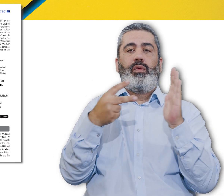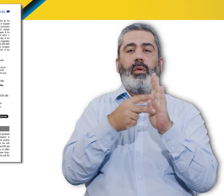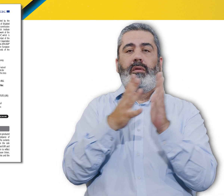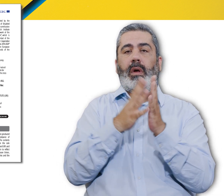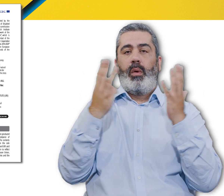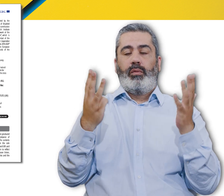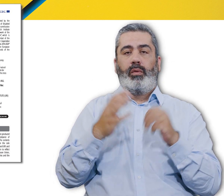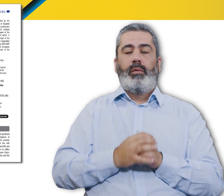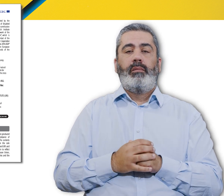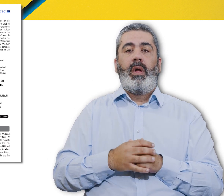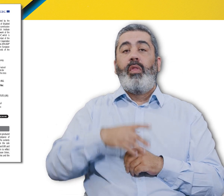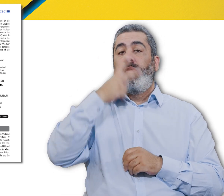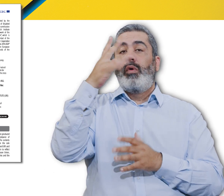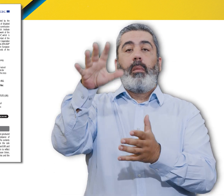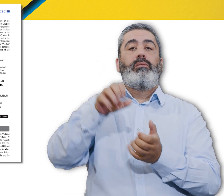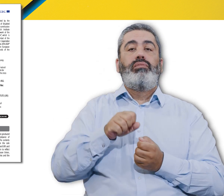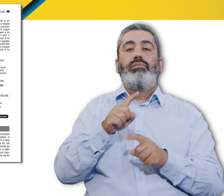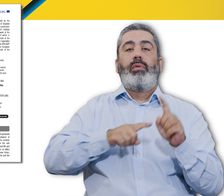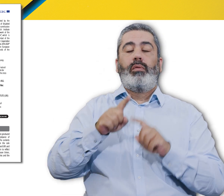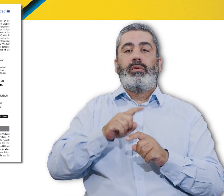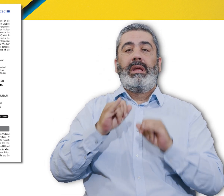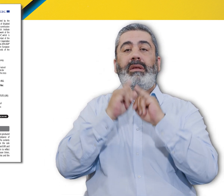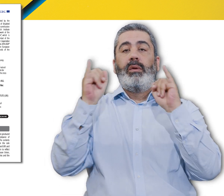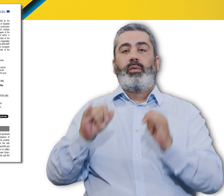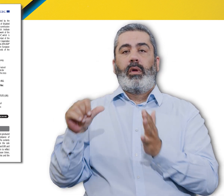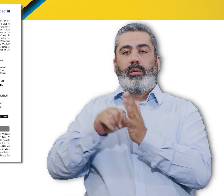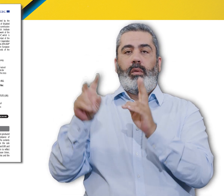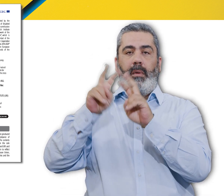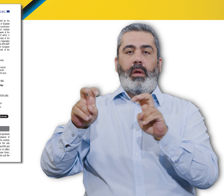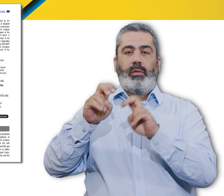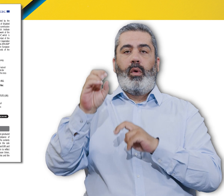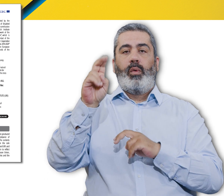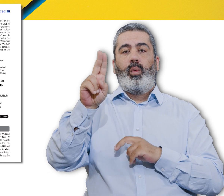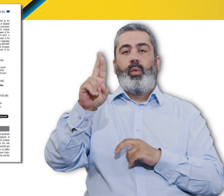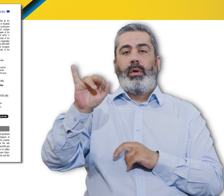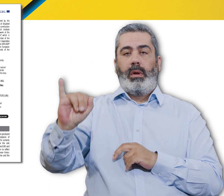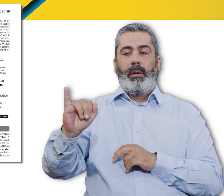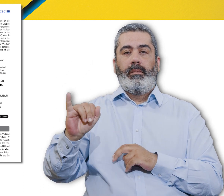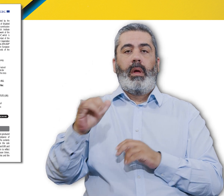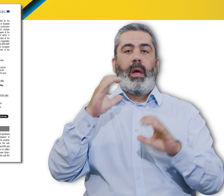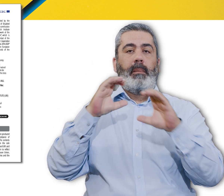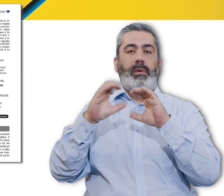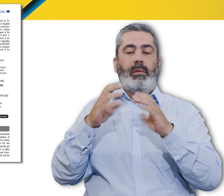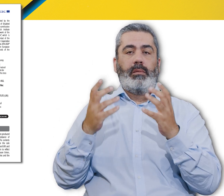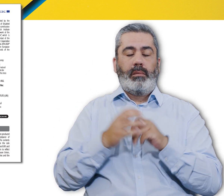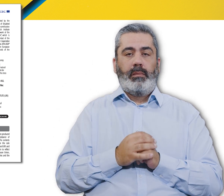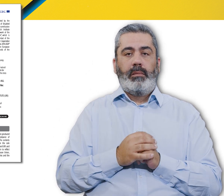221110208208. Let Beneficiary: Urban Research Institute, URI. Contact Info: